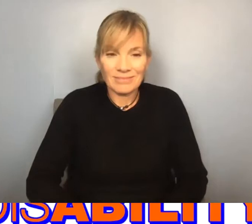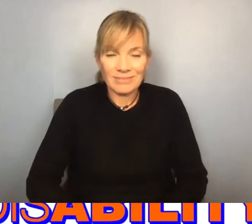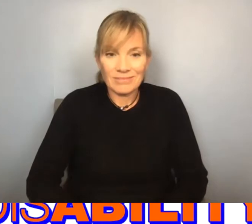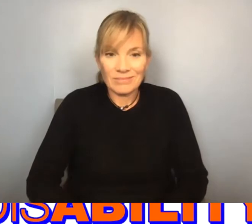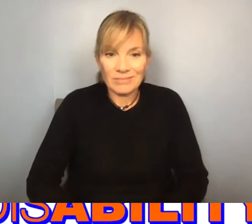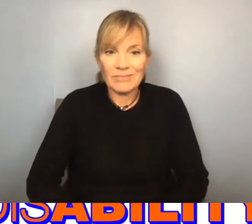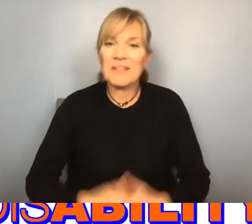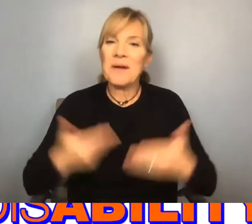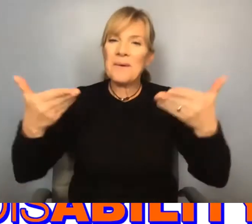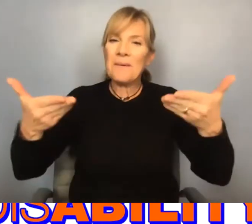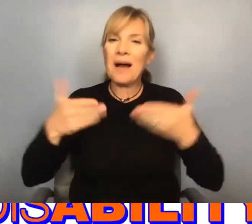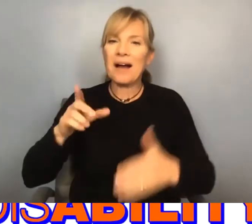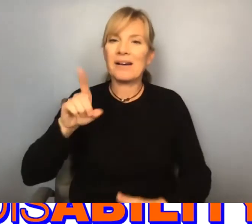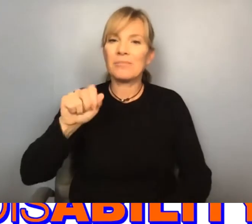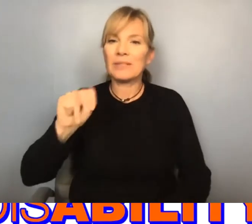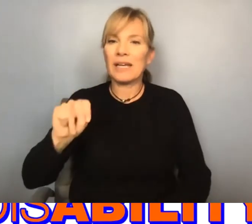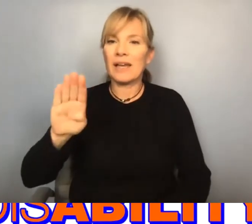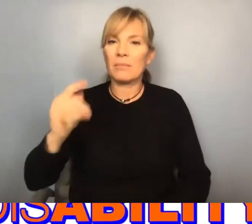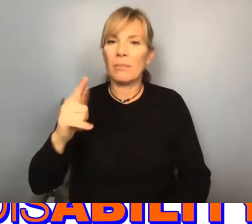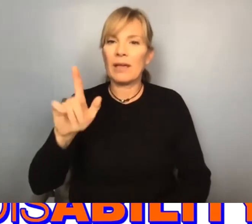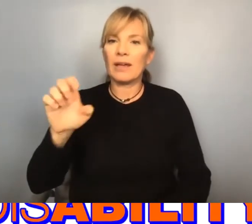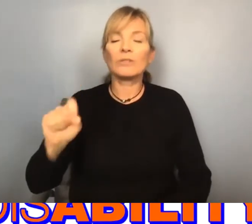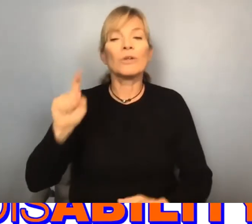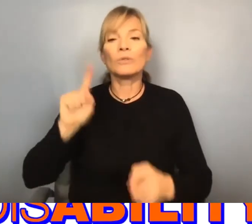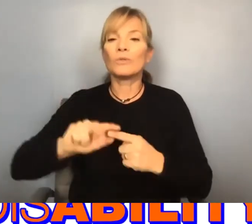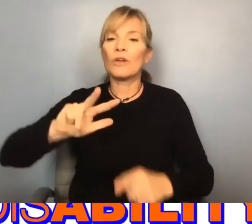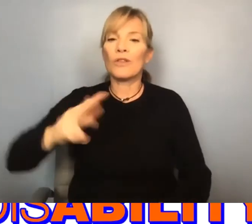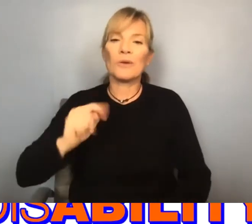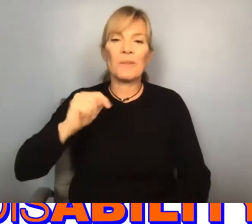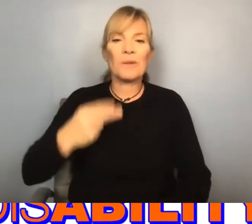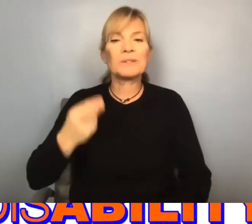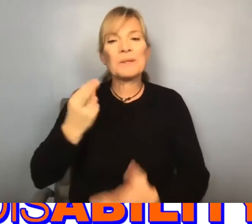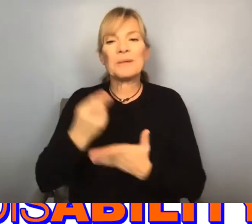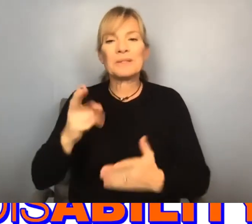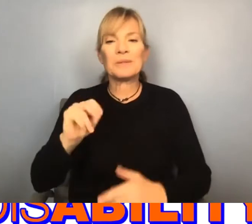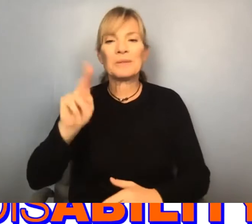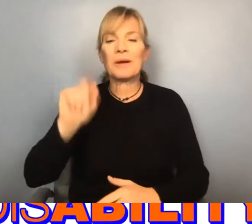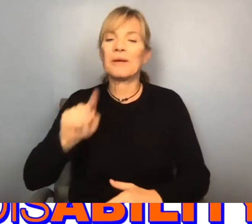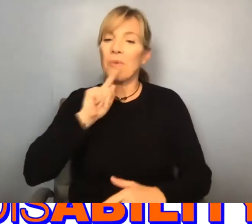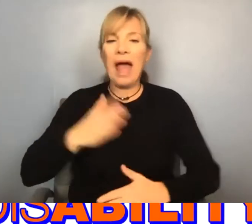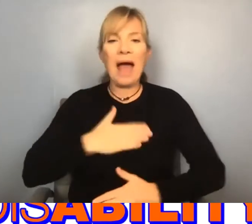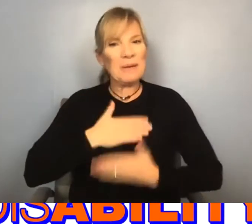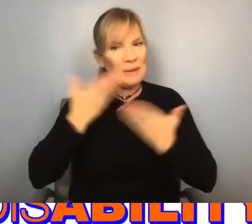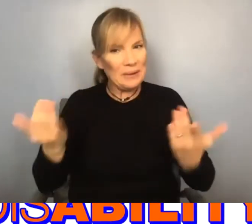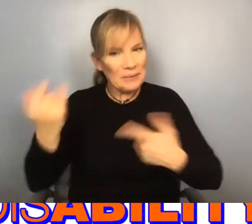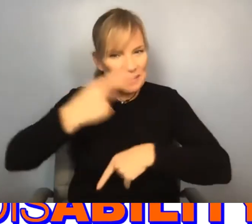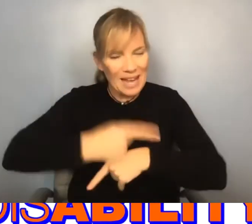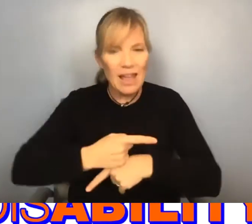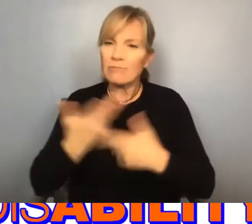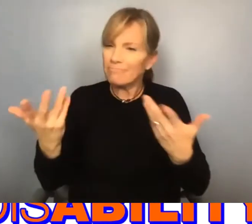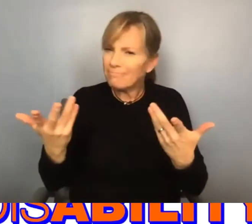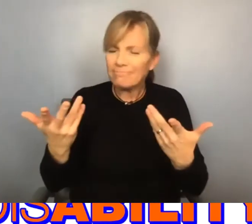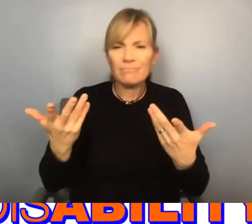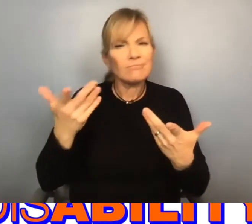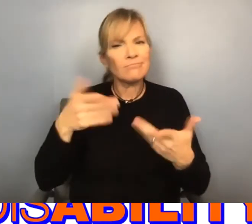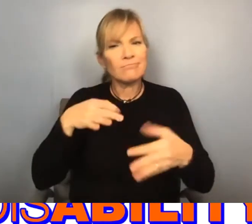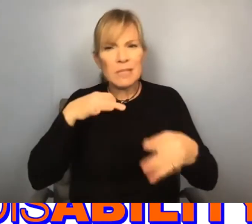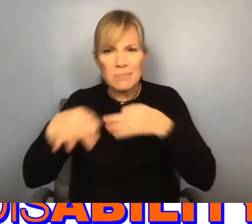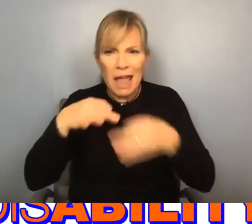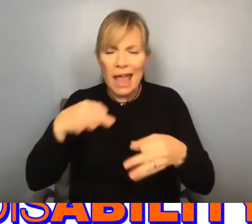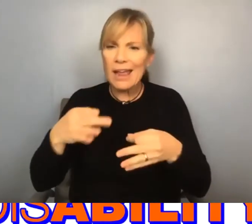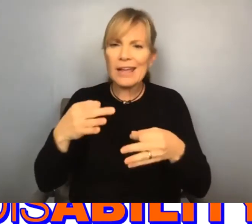Welcome, Dan Beagles, to the Third Thursday Resource Roundup. We're thrilled to have you here today. Why don't you tell us a little